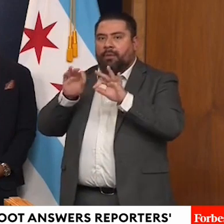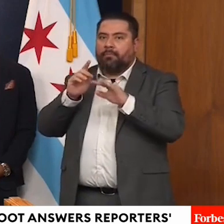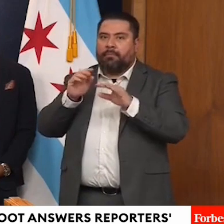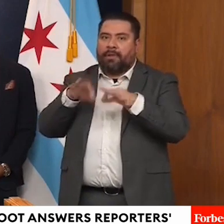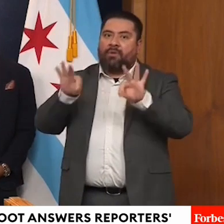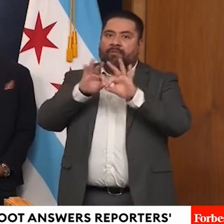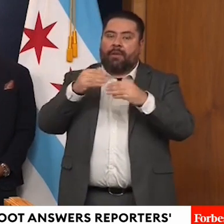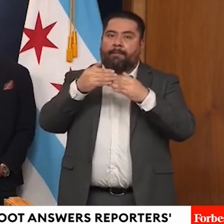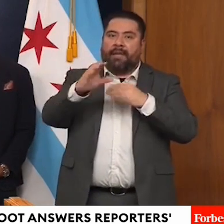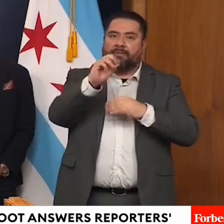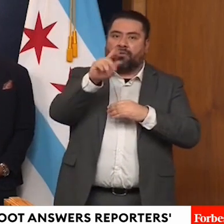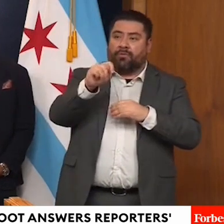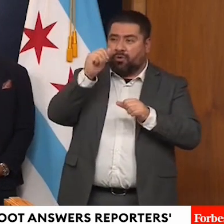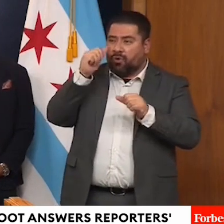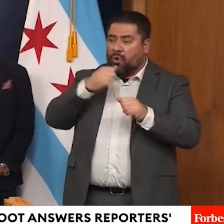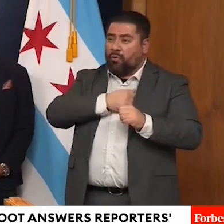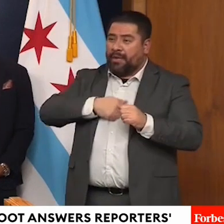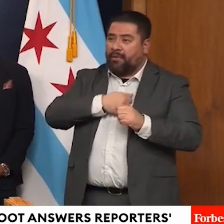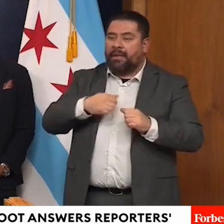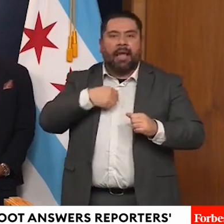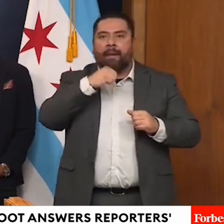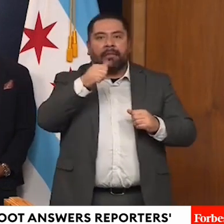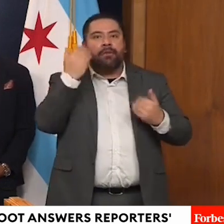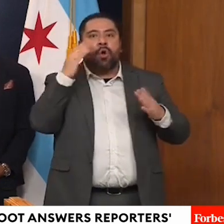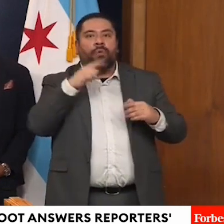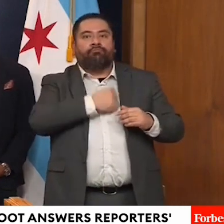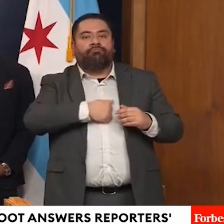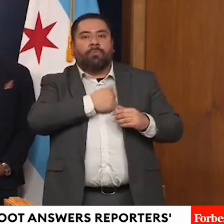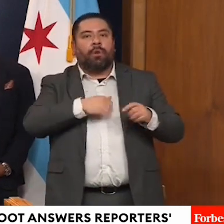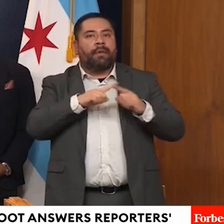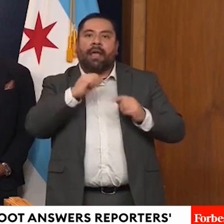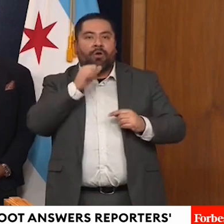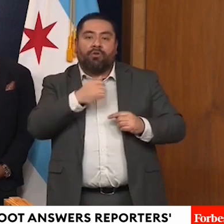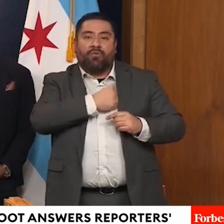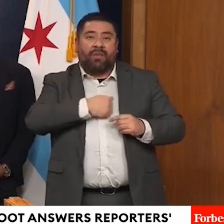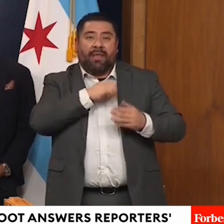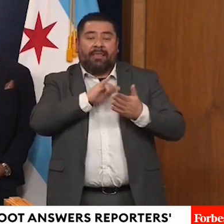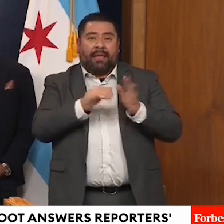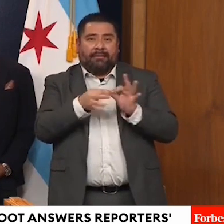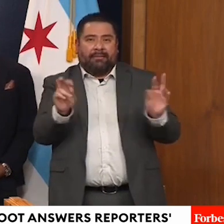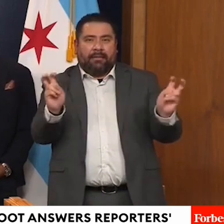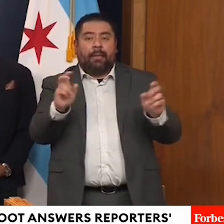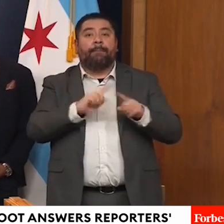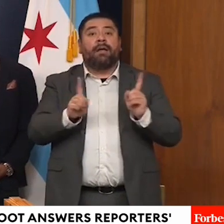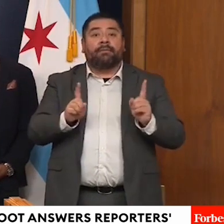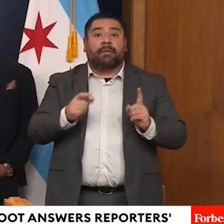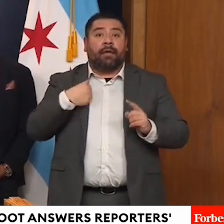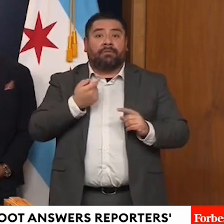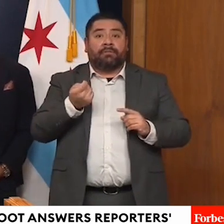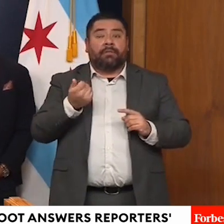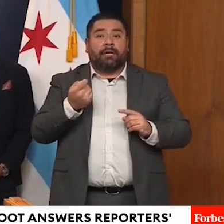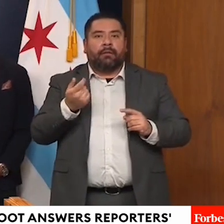you regret that initial reaction? I'm not aware that it was deleted, but no, I don't regret that. I think, look, you know, I was being a